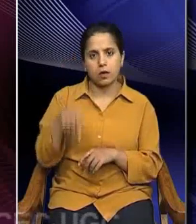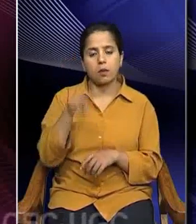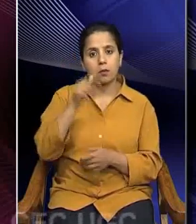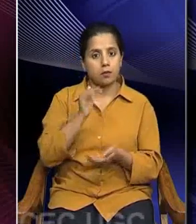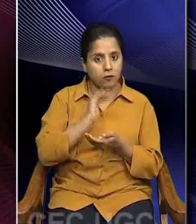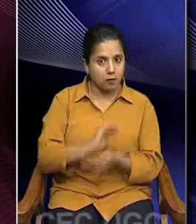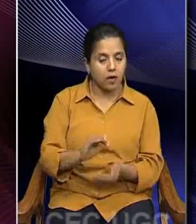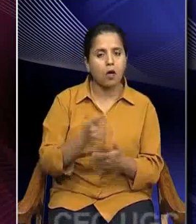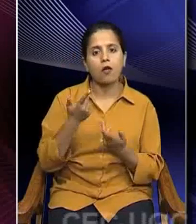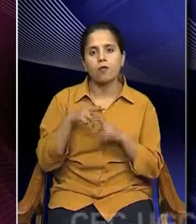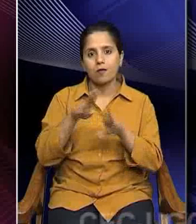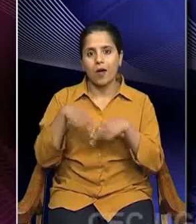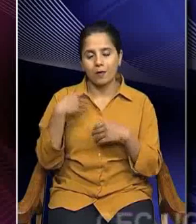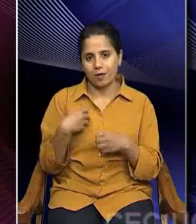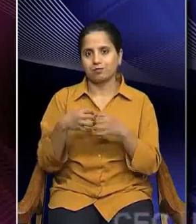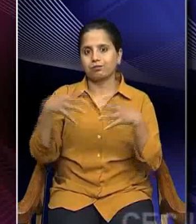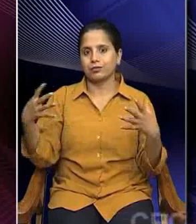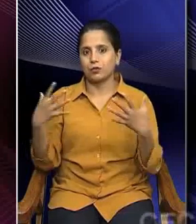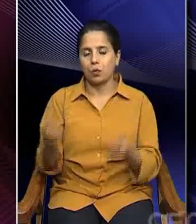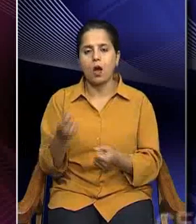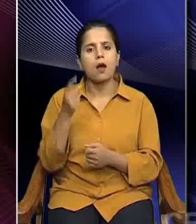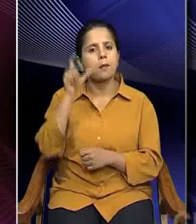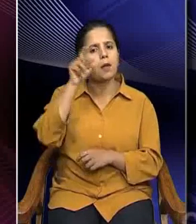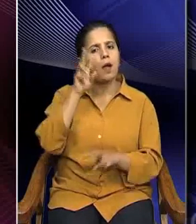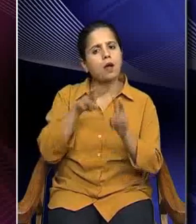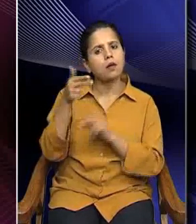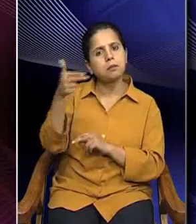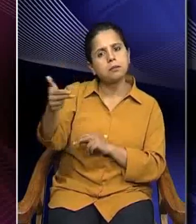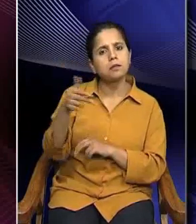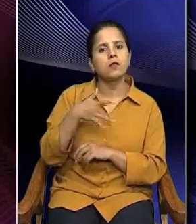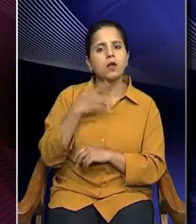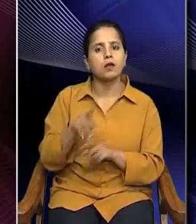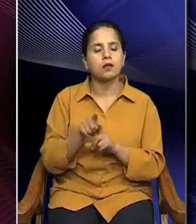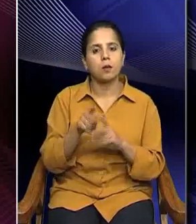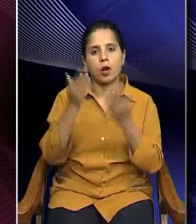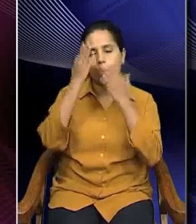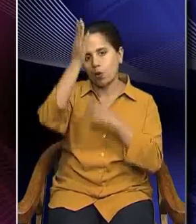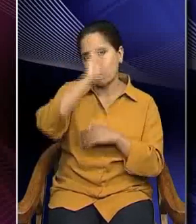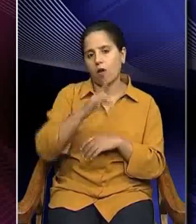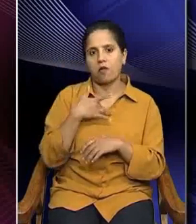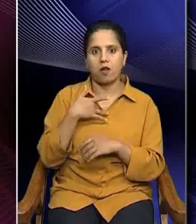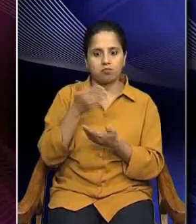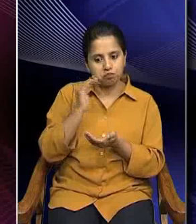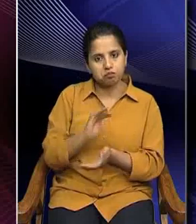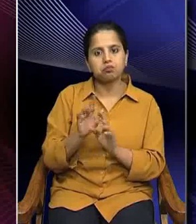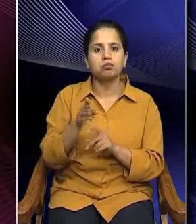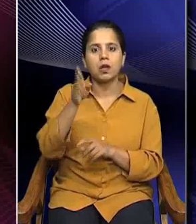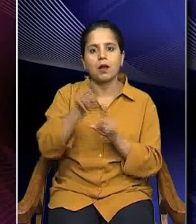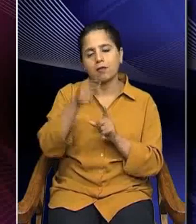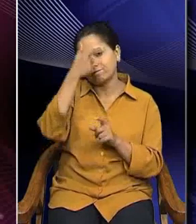family planning was largely understood as blessing by God or something which is given by